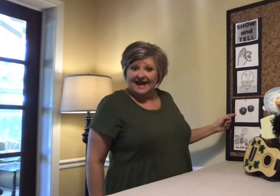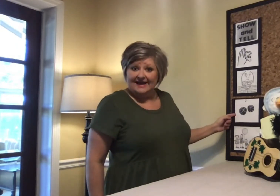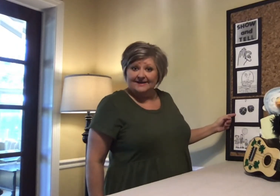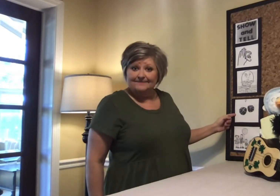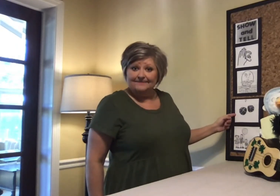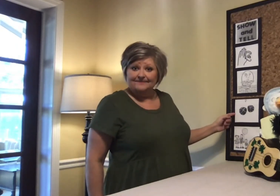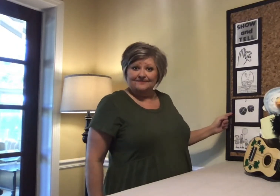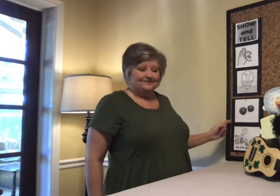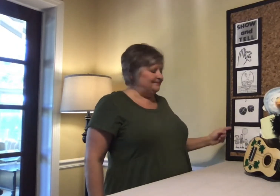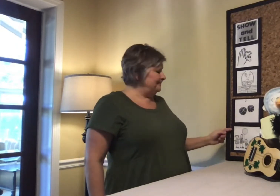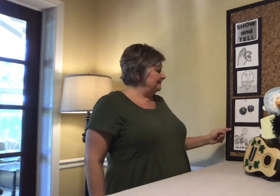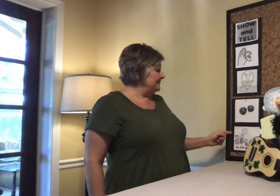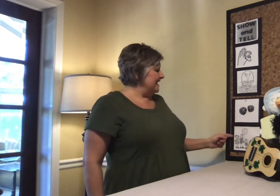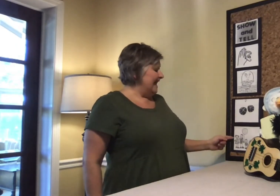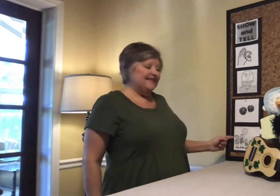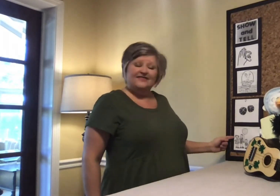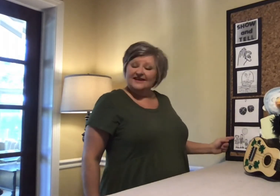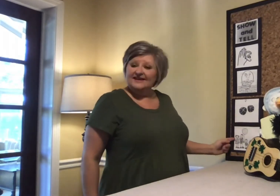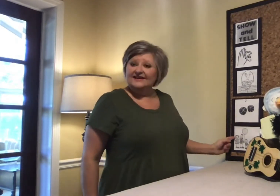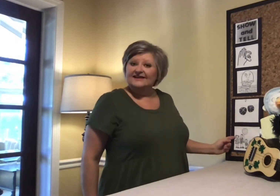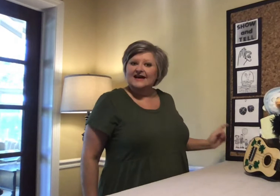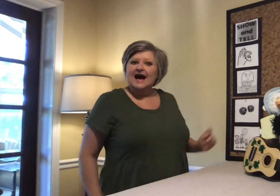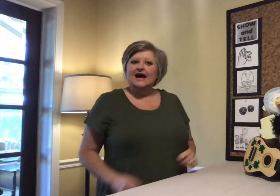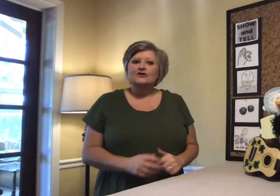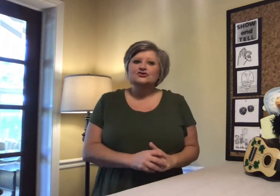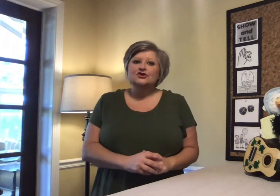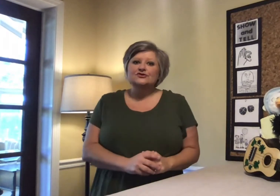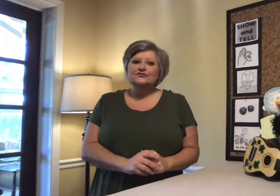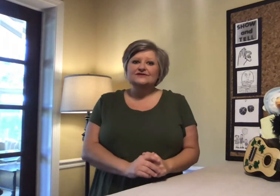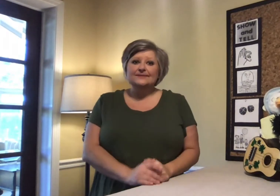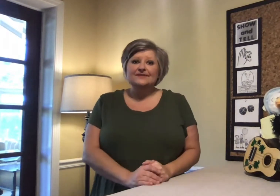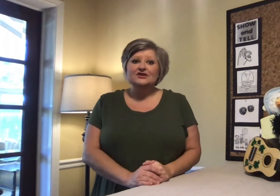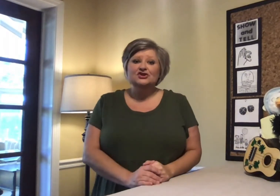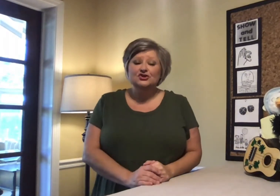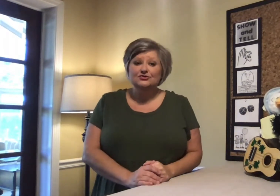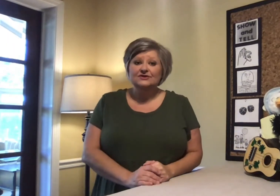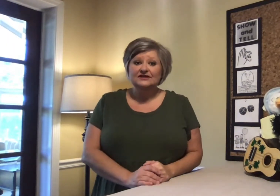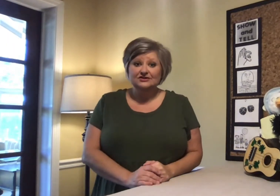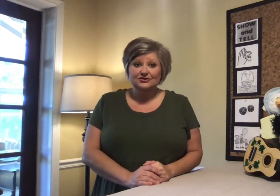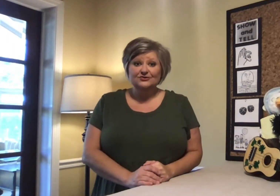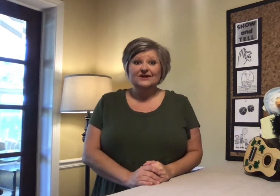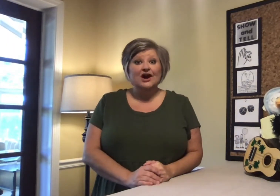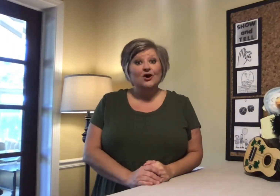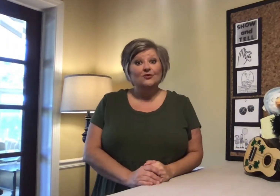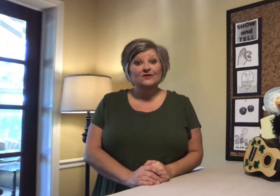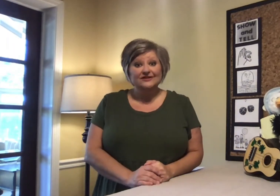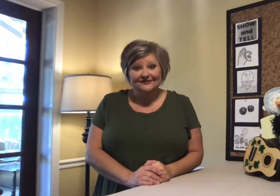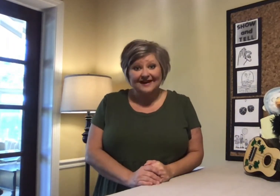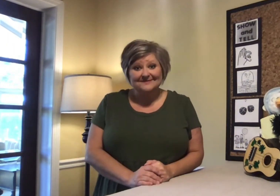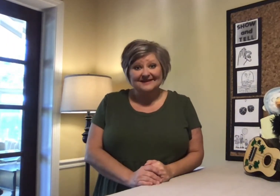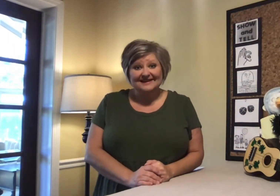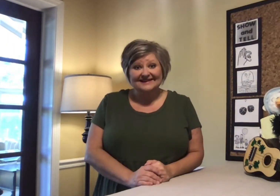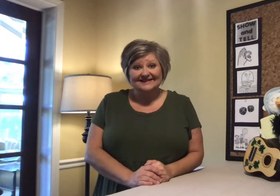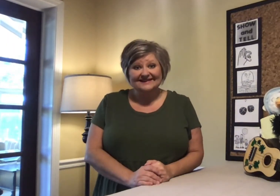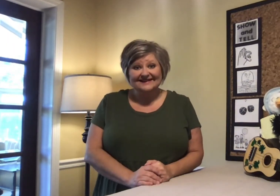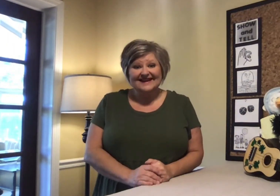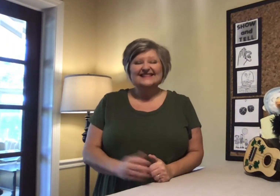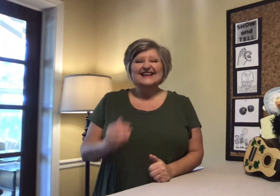game. And then I'll show you something you can do at home with your family. Let's